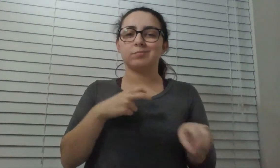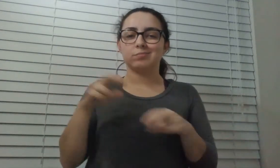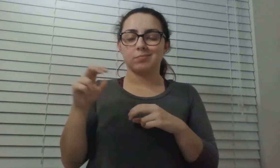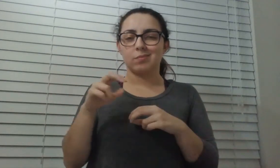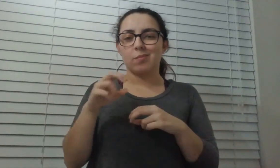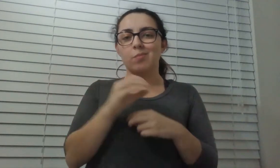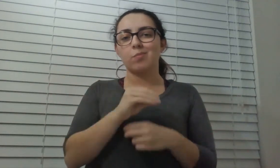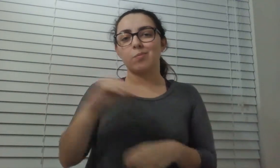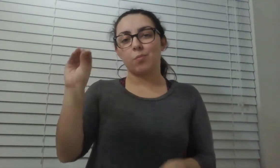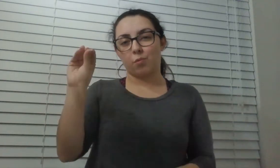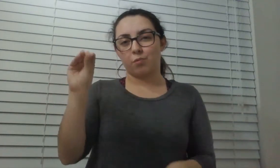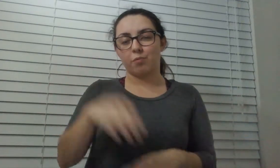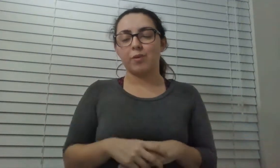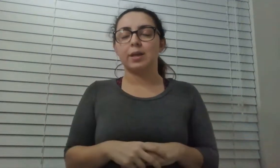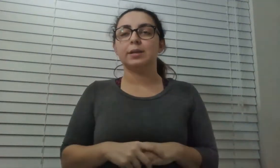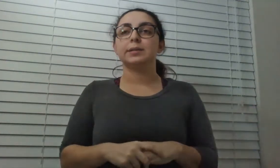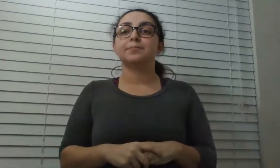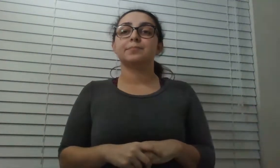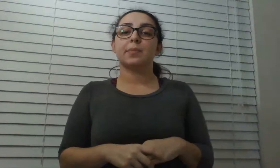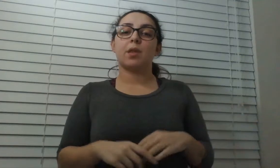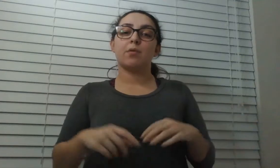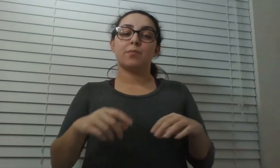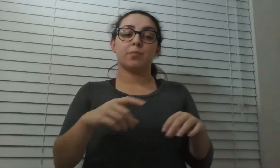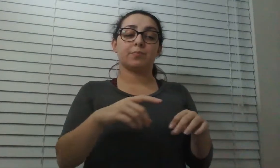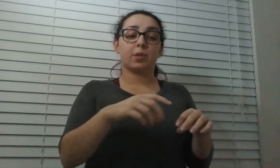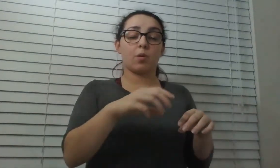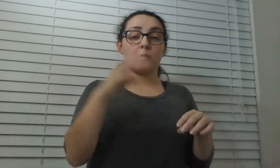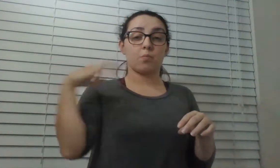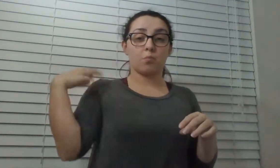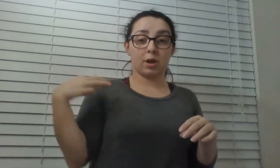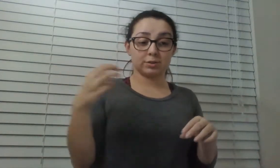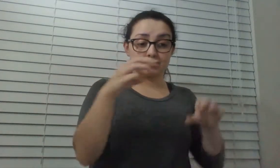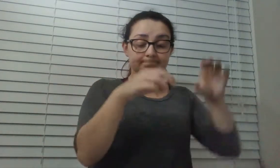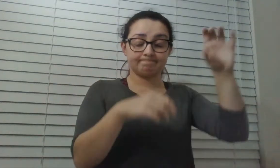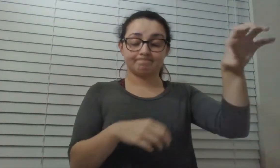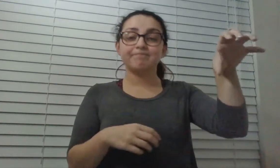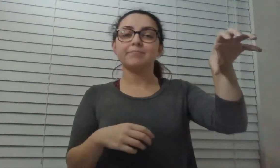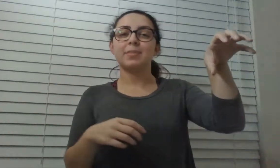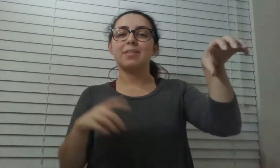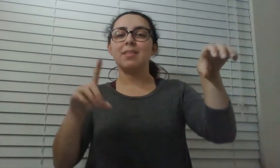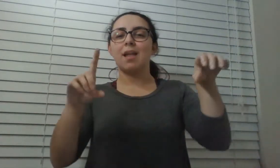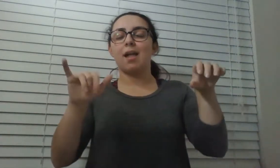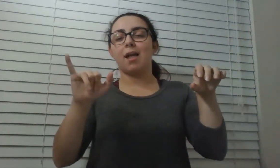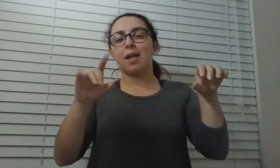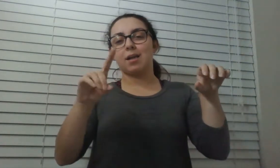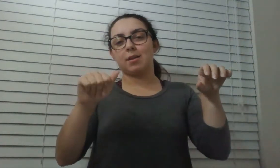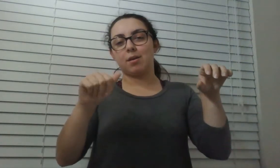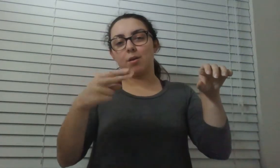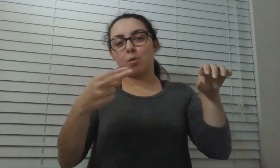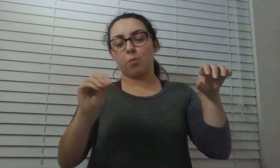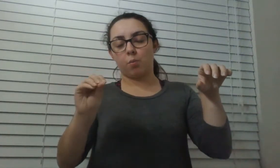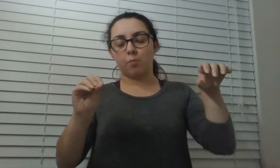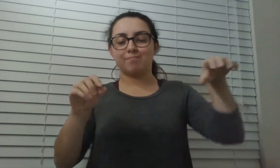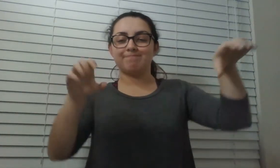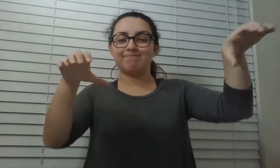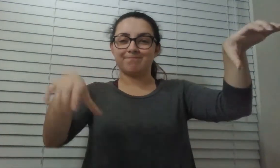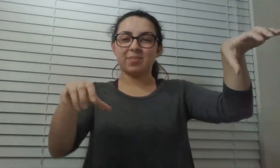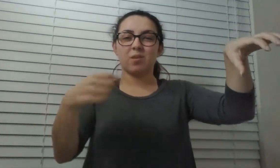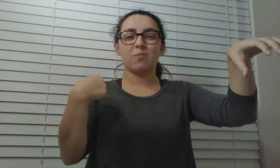from Washington back to Idaho, and my parents had decided that I couldn't attend the birthday party because there wasn't time. So the moving